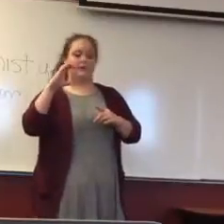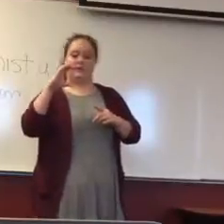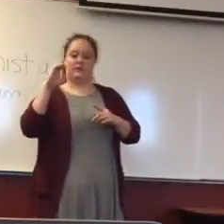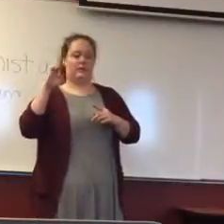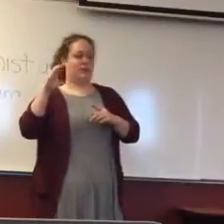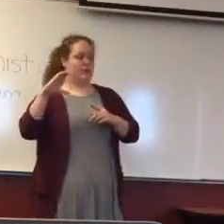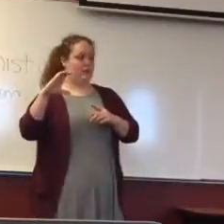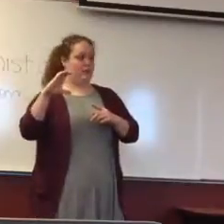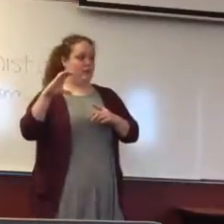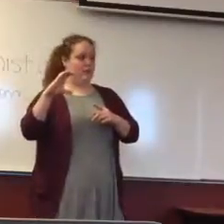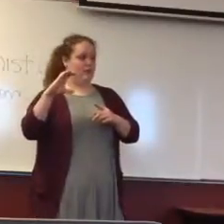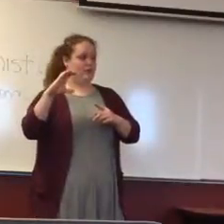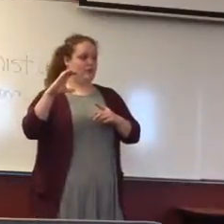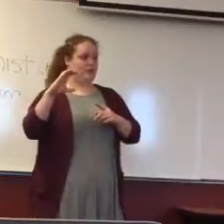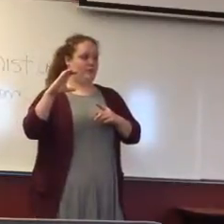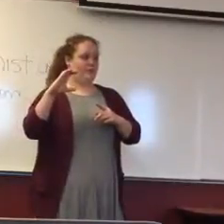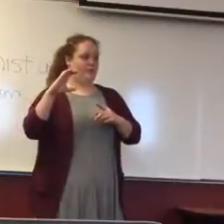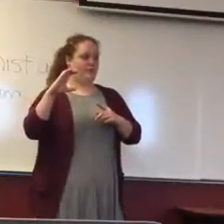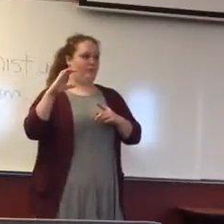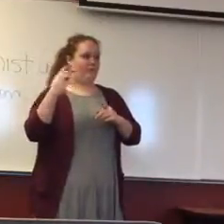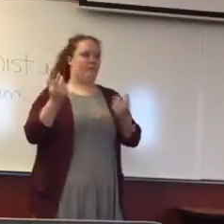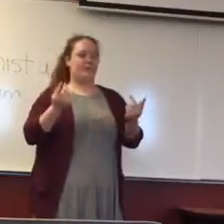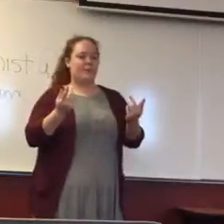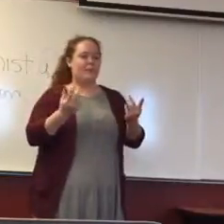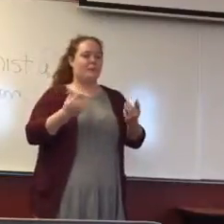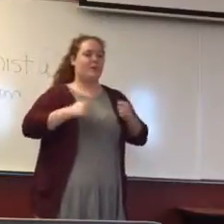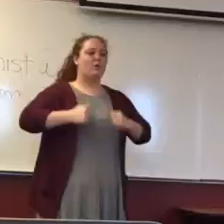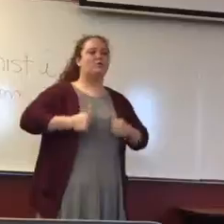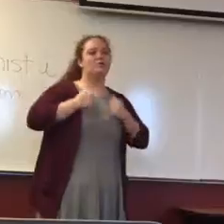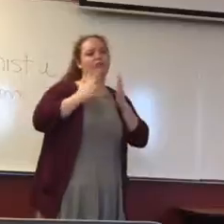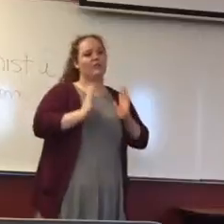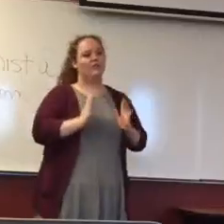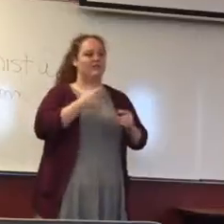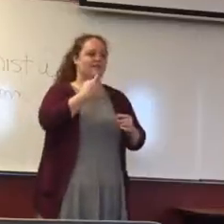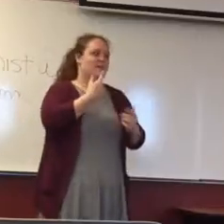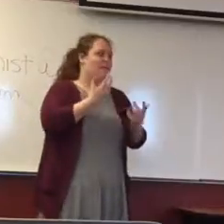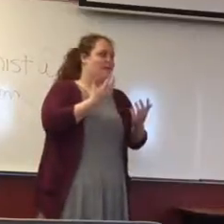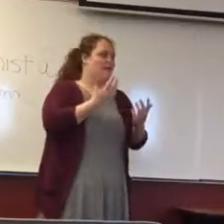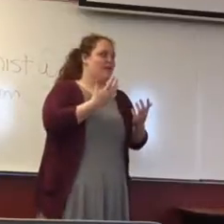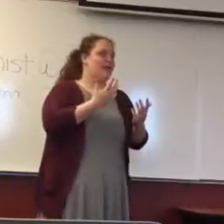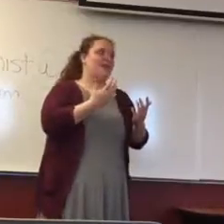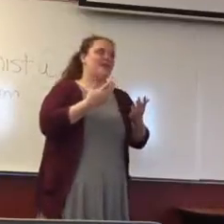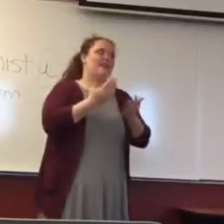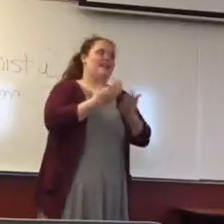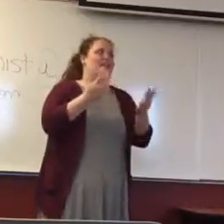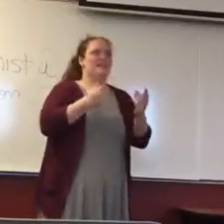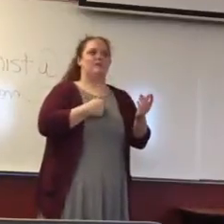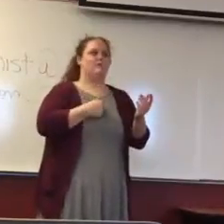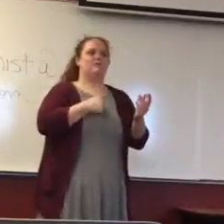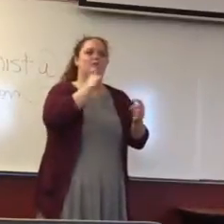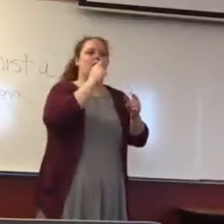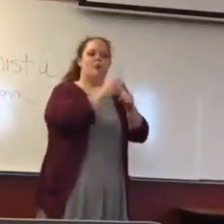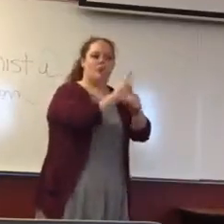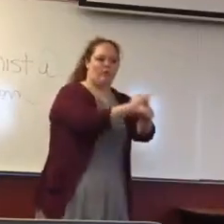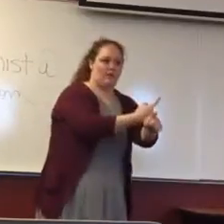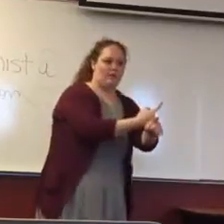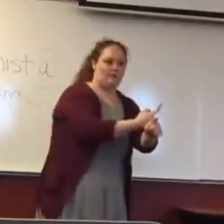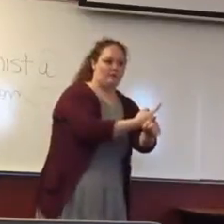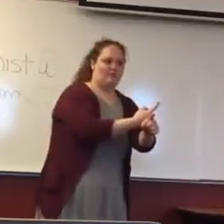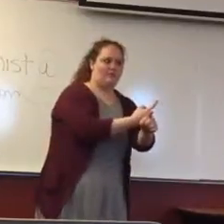things that are highly inappropriate, and then I'm just like, I'm powerless, yay! Right. So I'm like, do you say anything in particular that